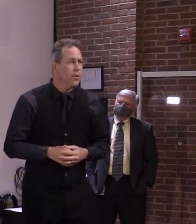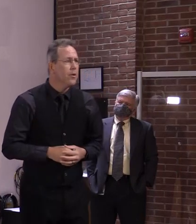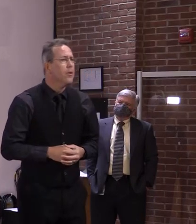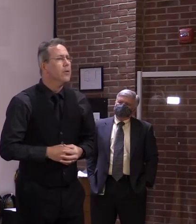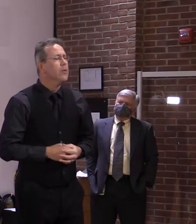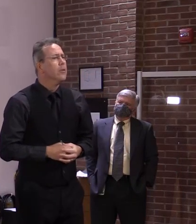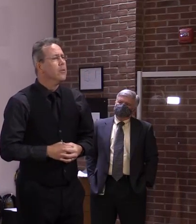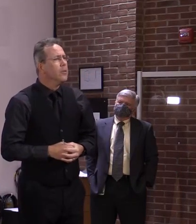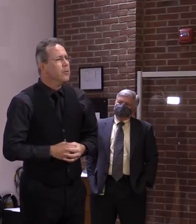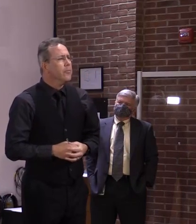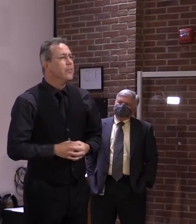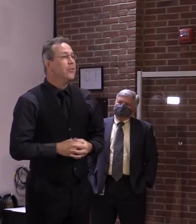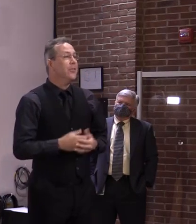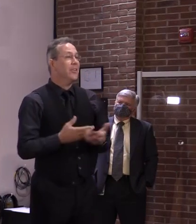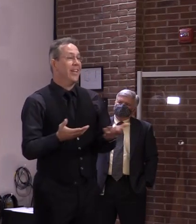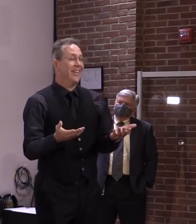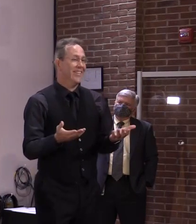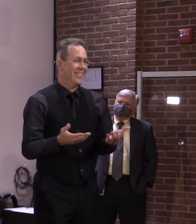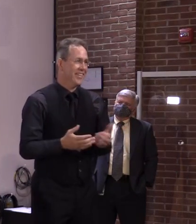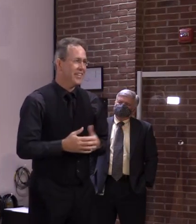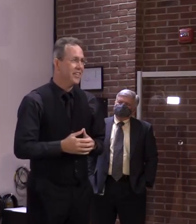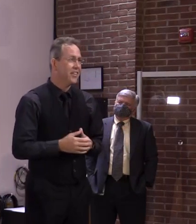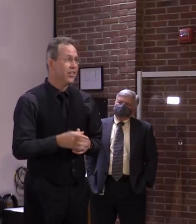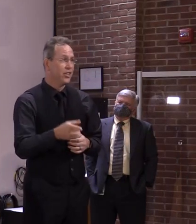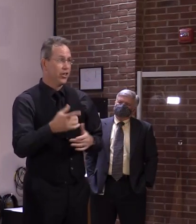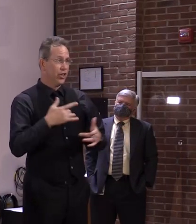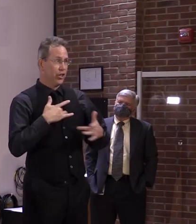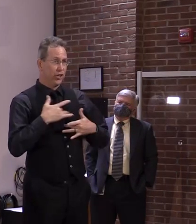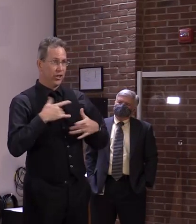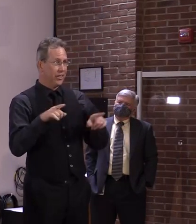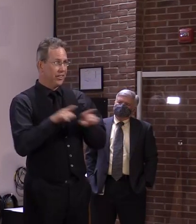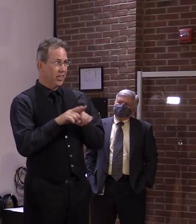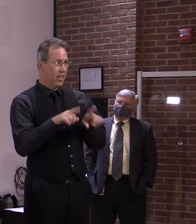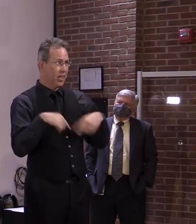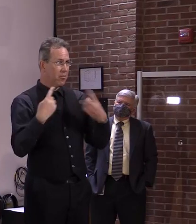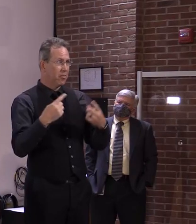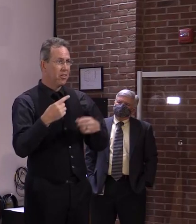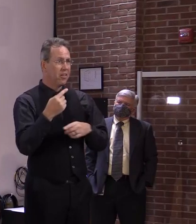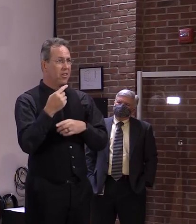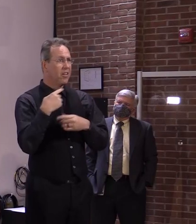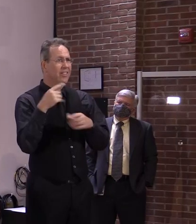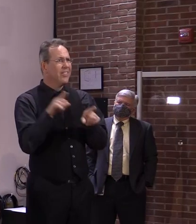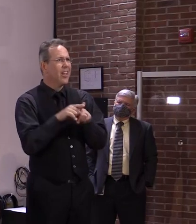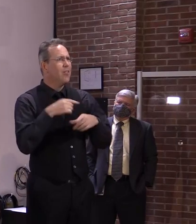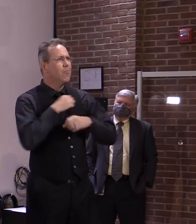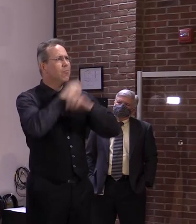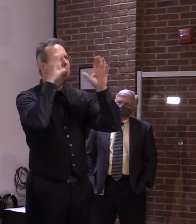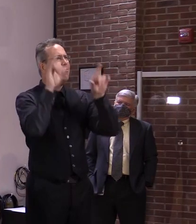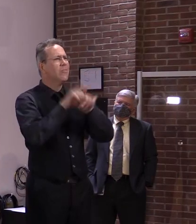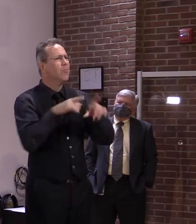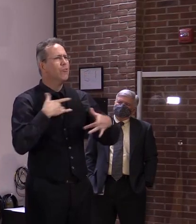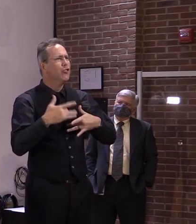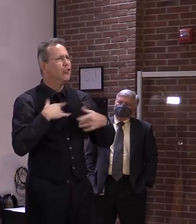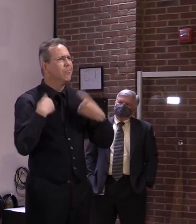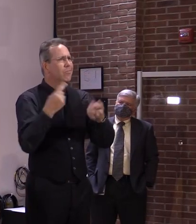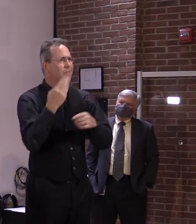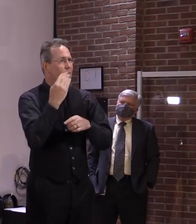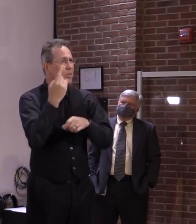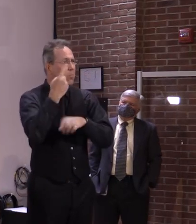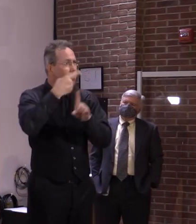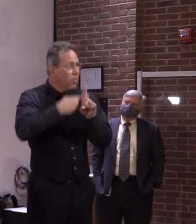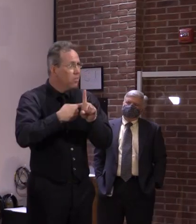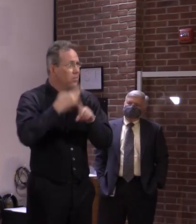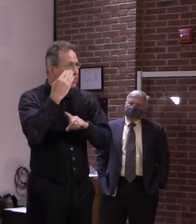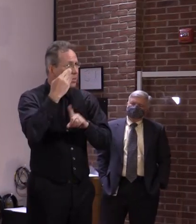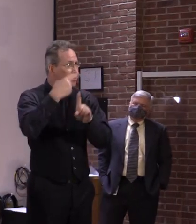for 14 months, because the reality is the way we keep our cases down is by everybody following the